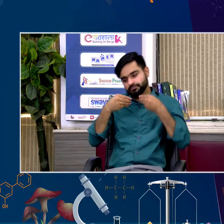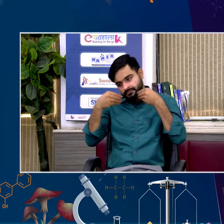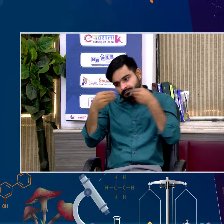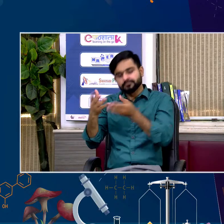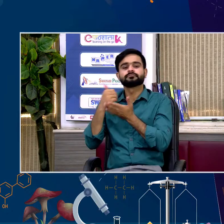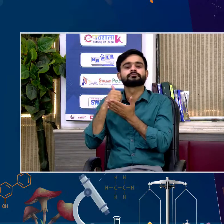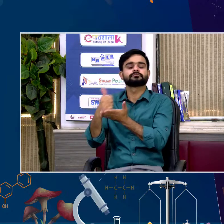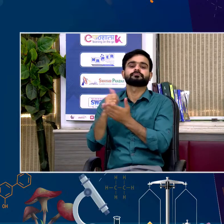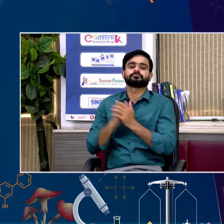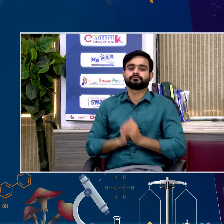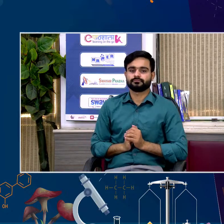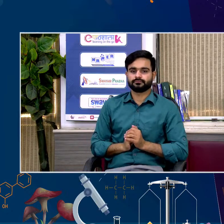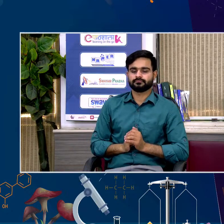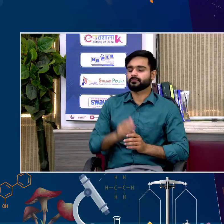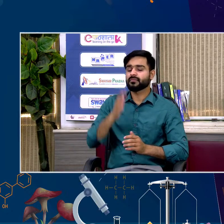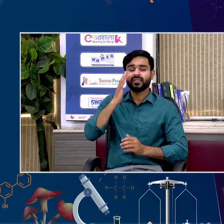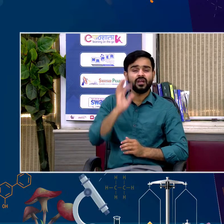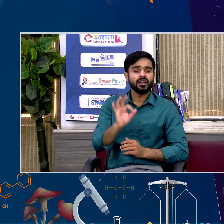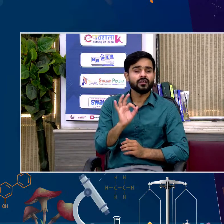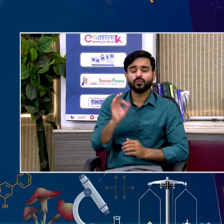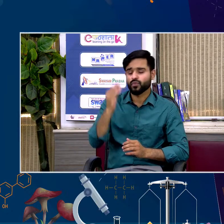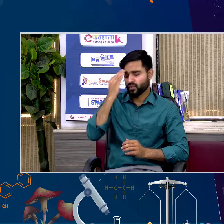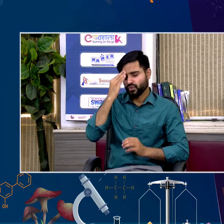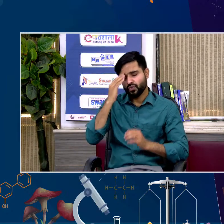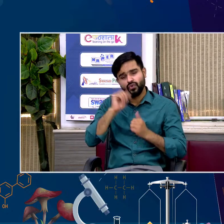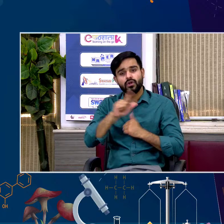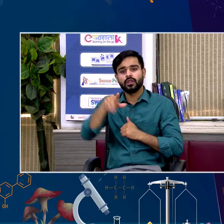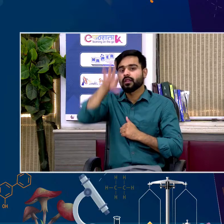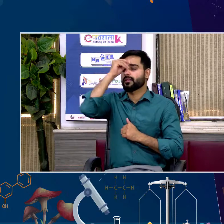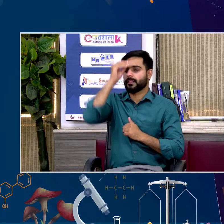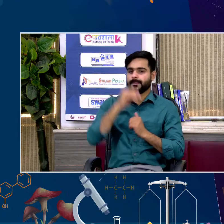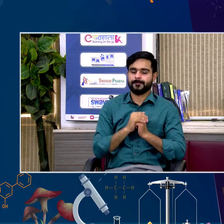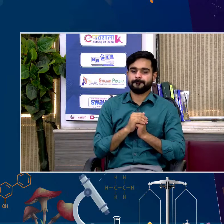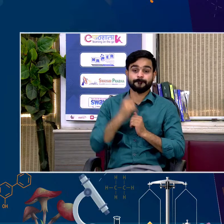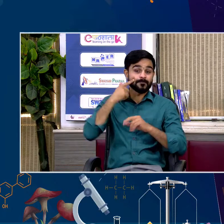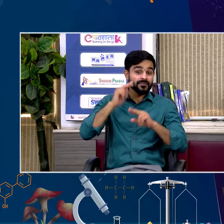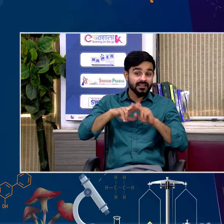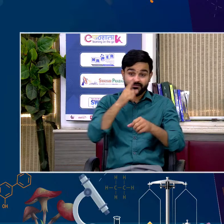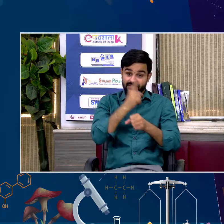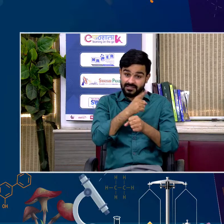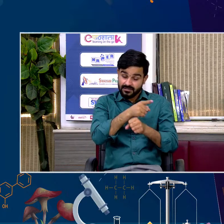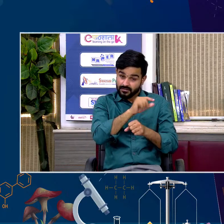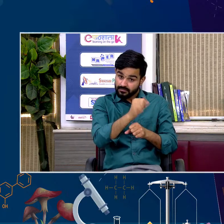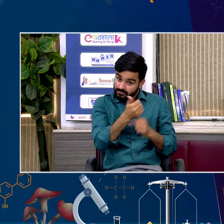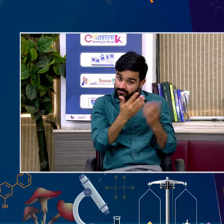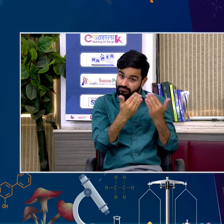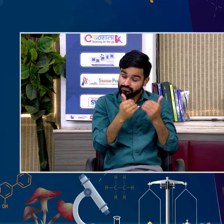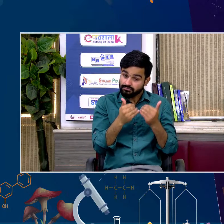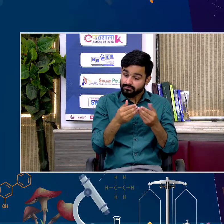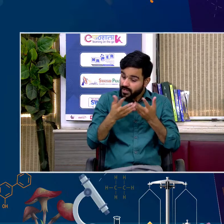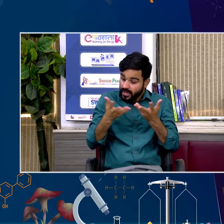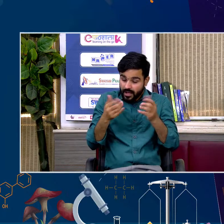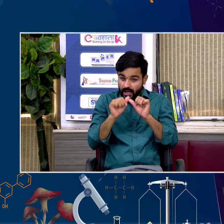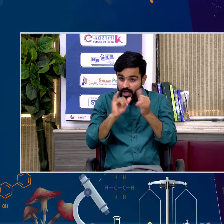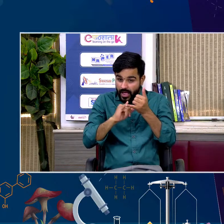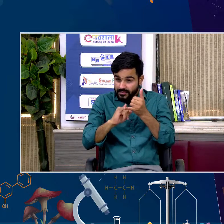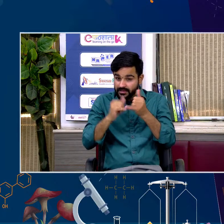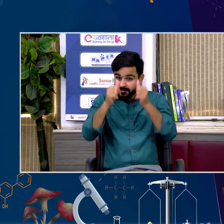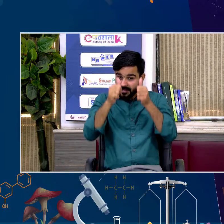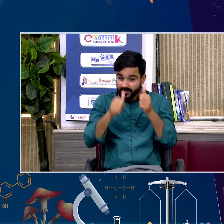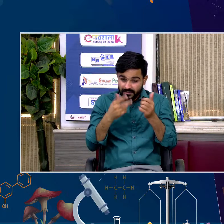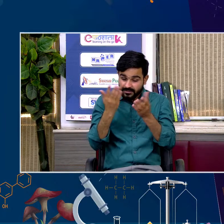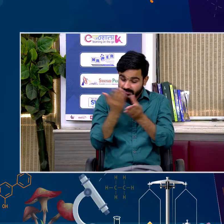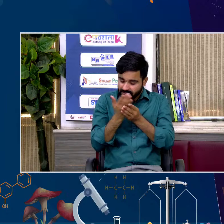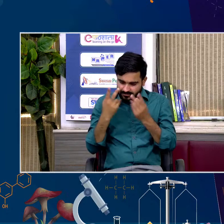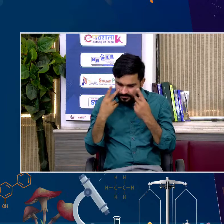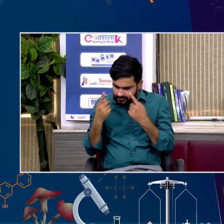help the child. So it's important to know about the learner. So if the teacher can look at the assessment report, then that's something that she can